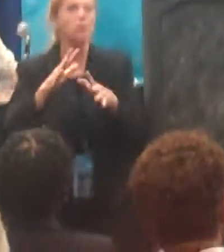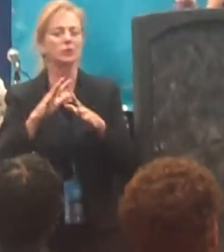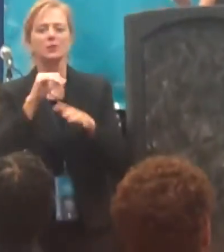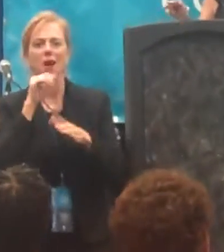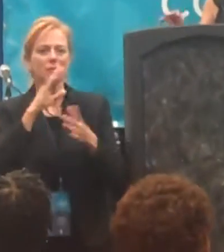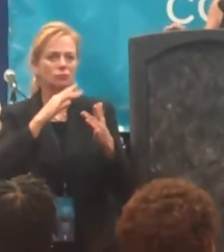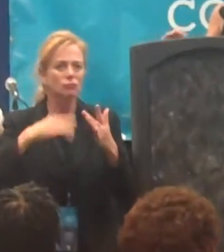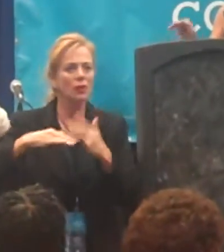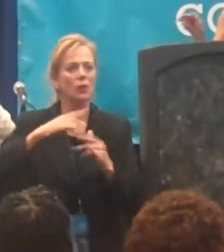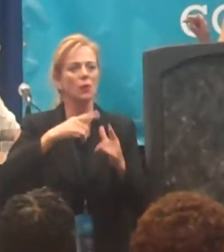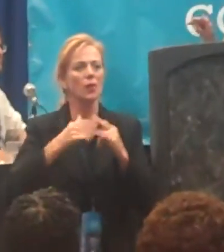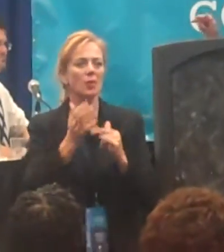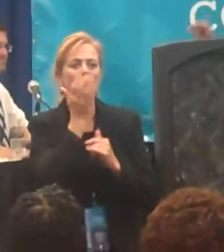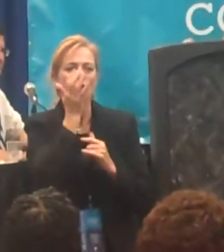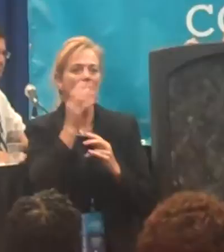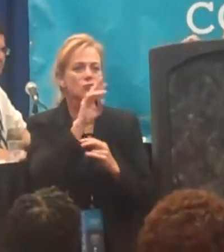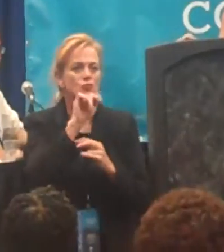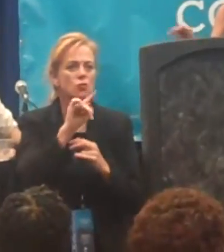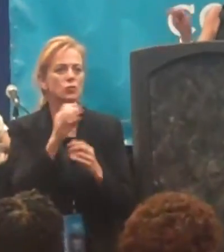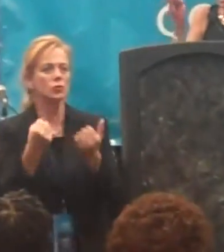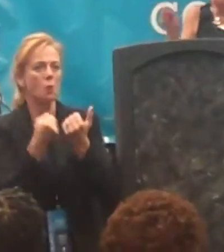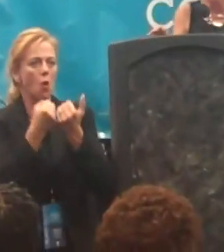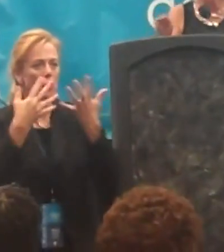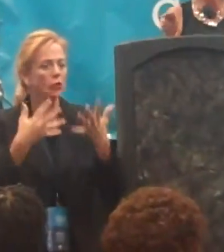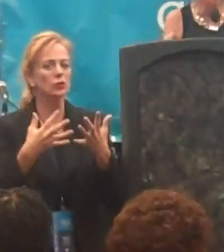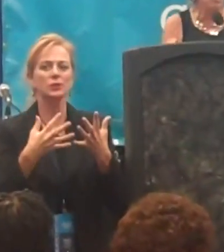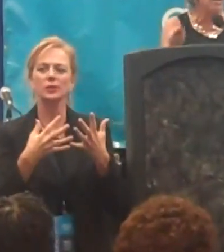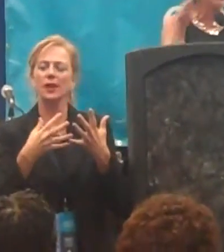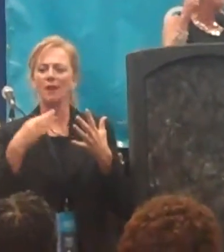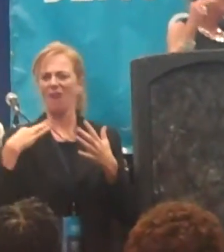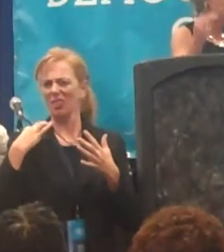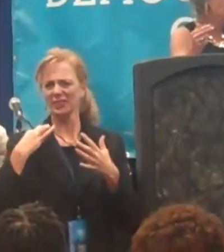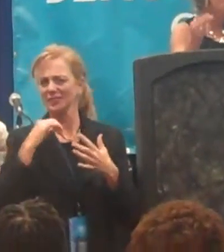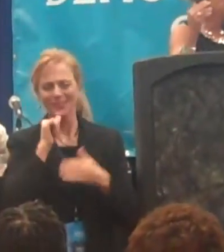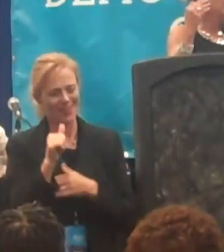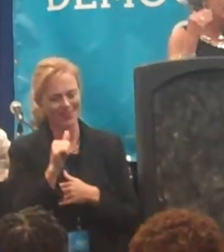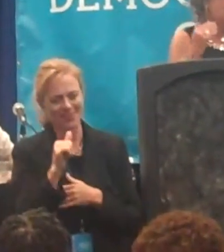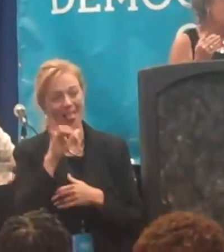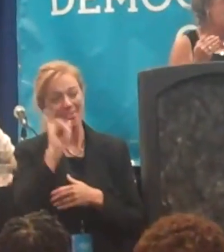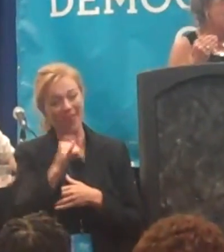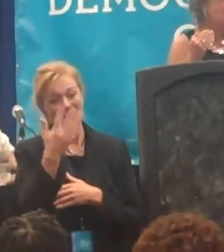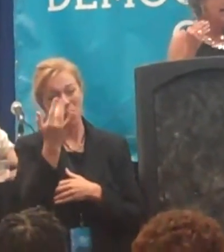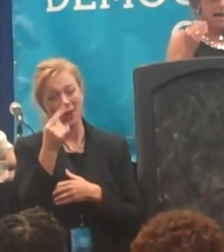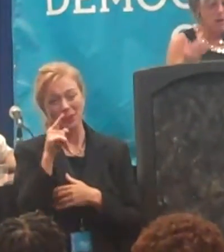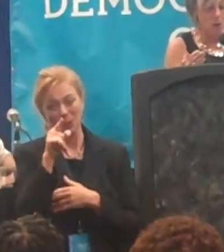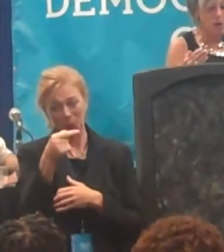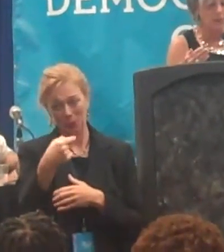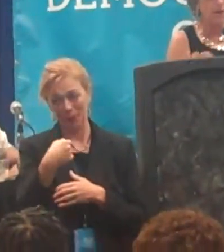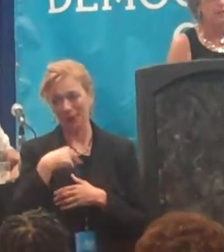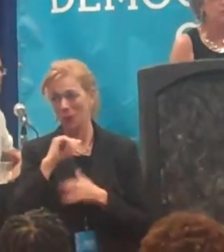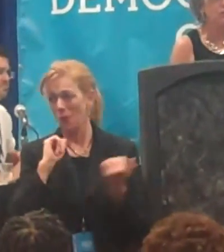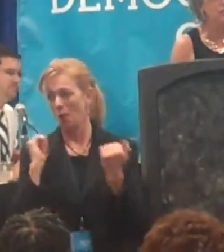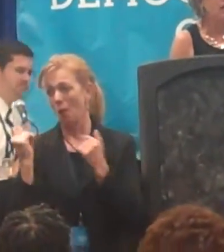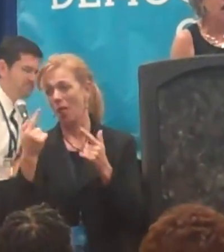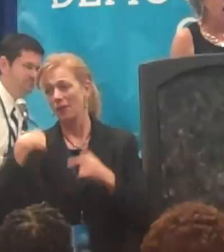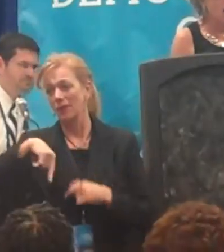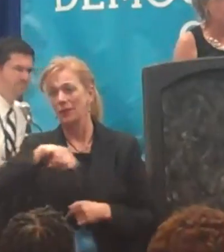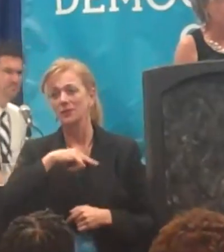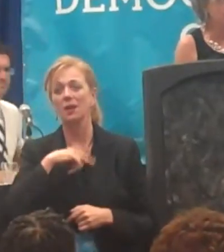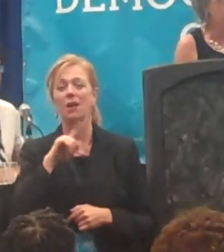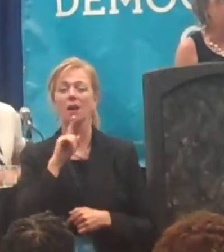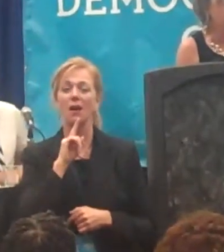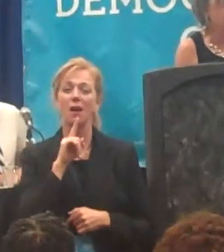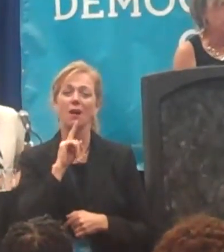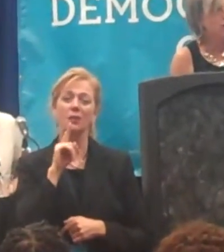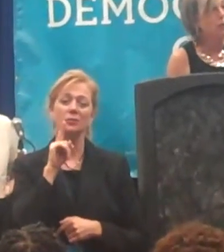not amongst their grassroots supporters. And that's why you and I and all of us